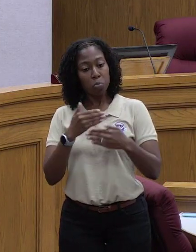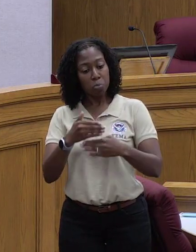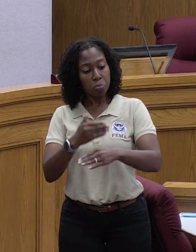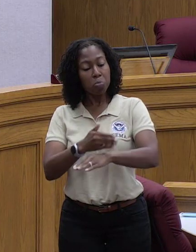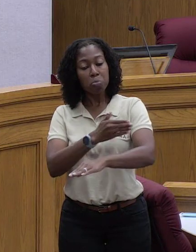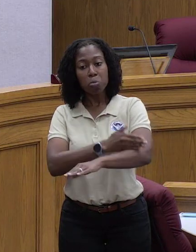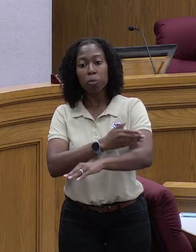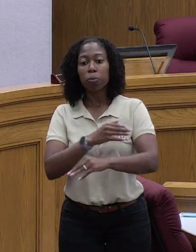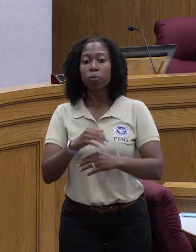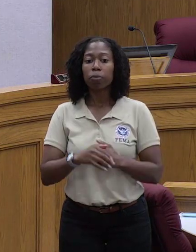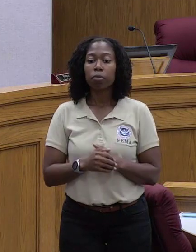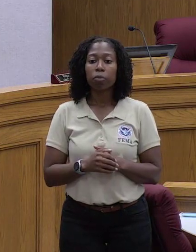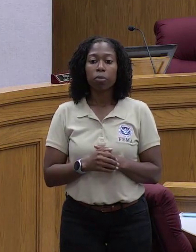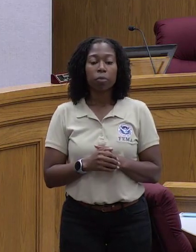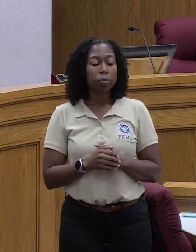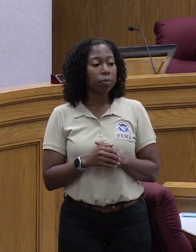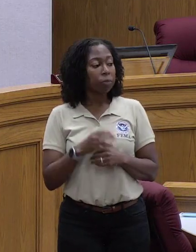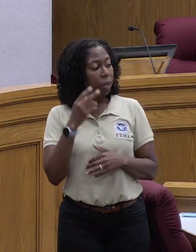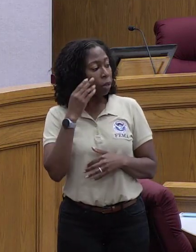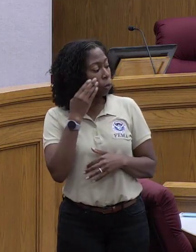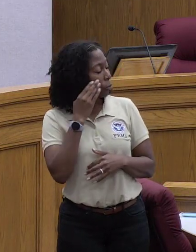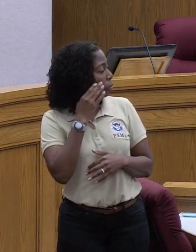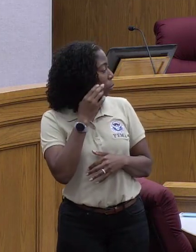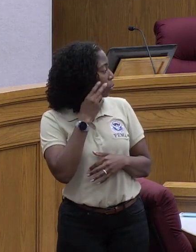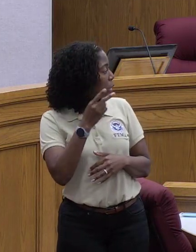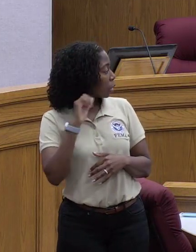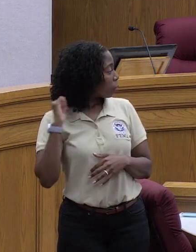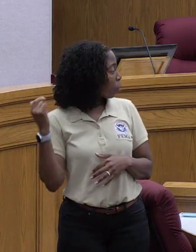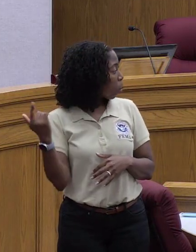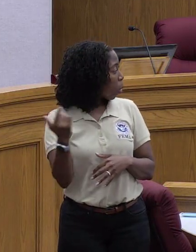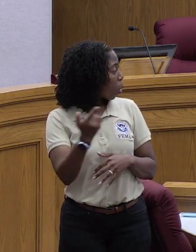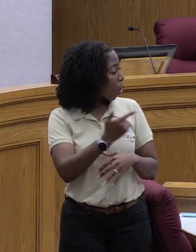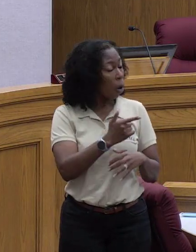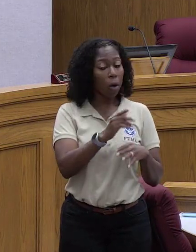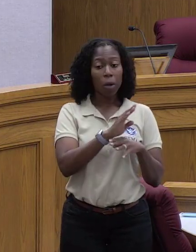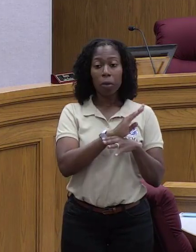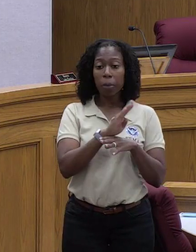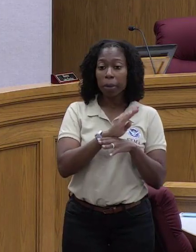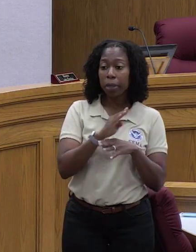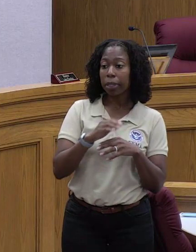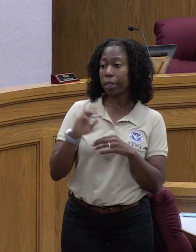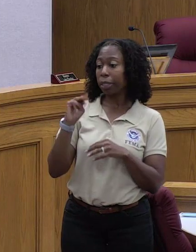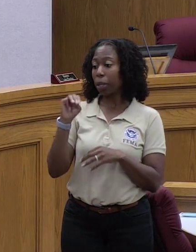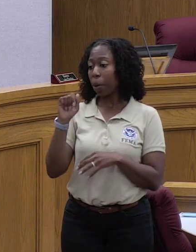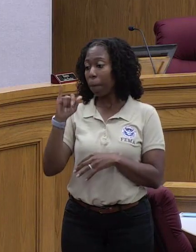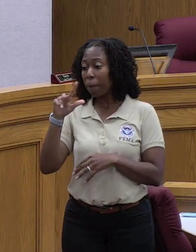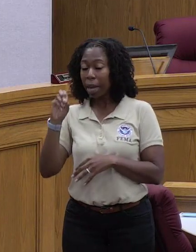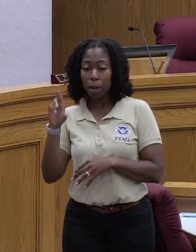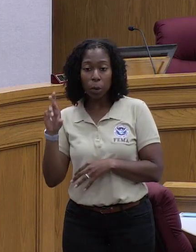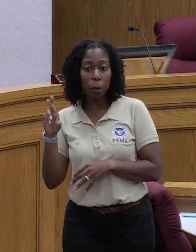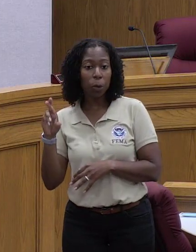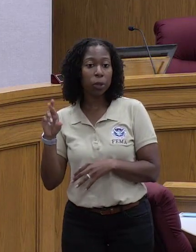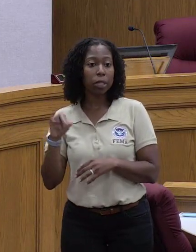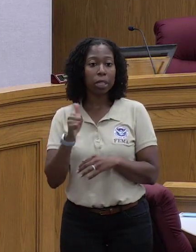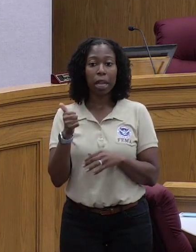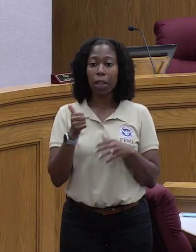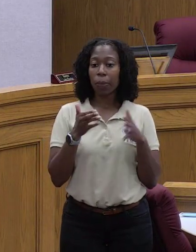know we've seen a lot of progress from all of our entities, mayors and other